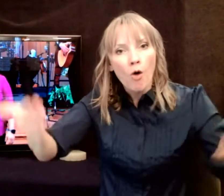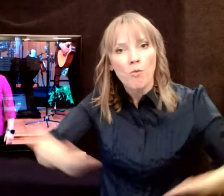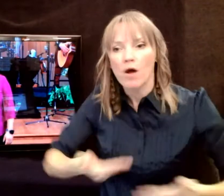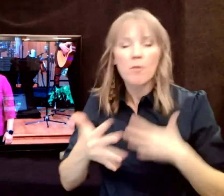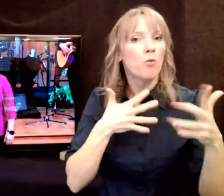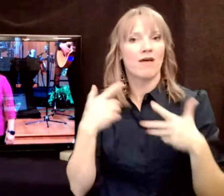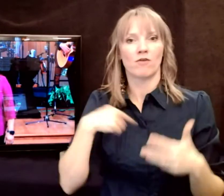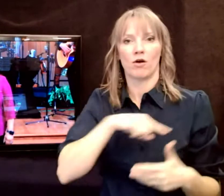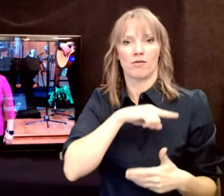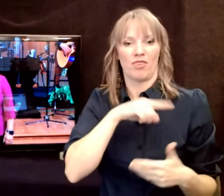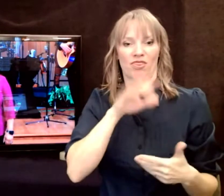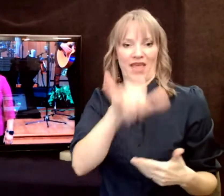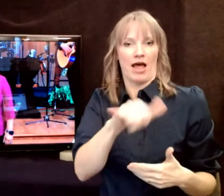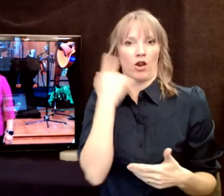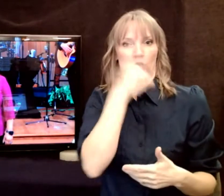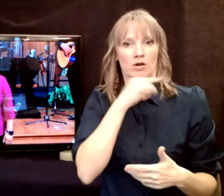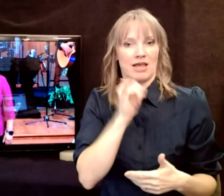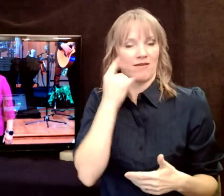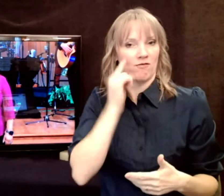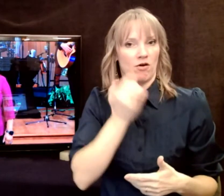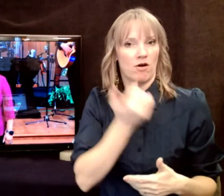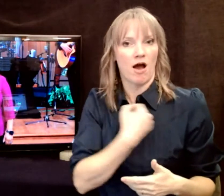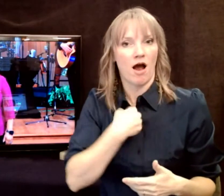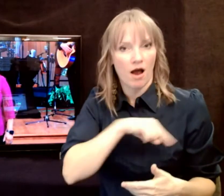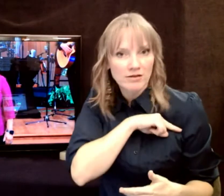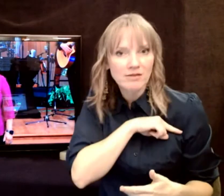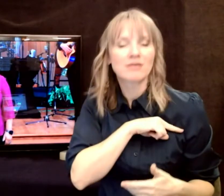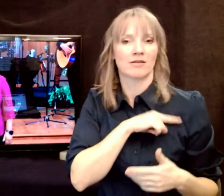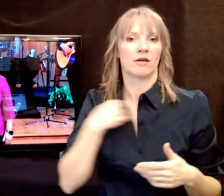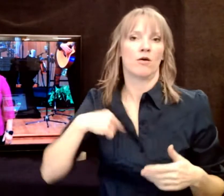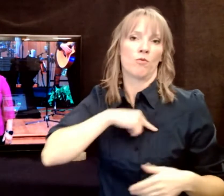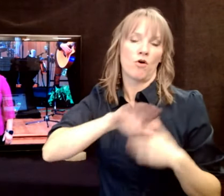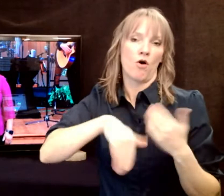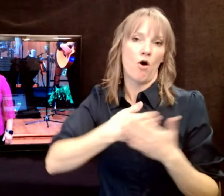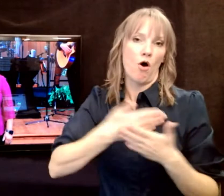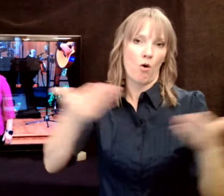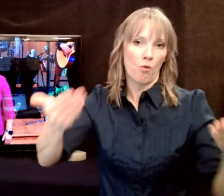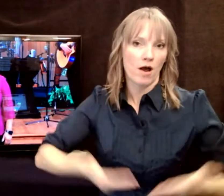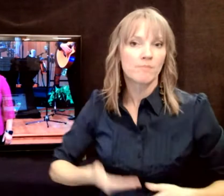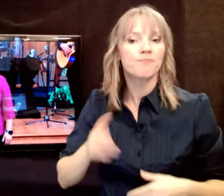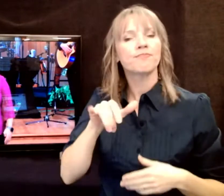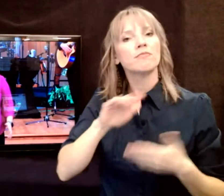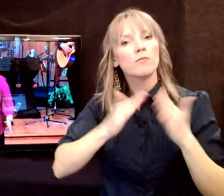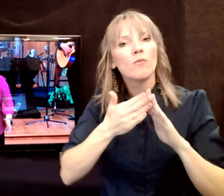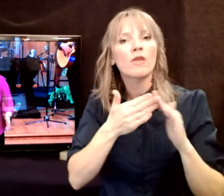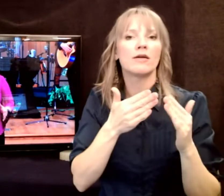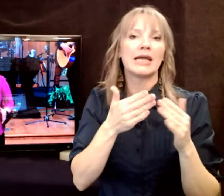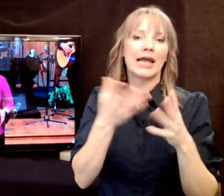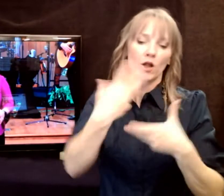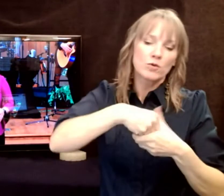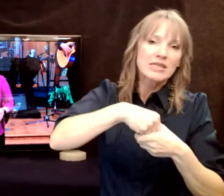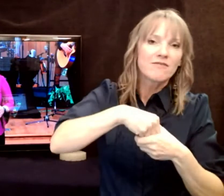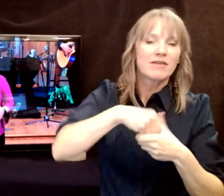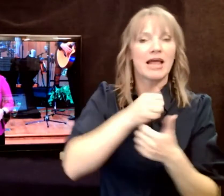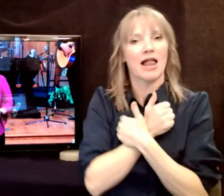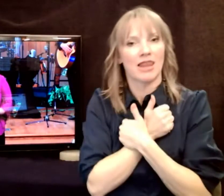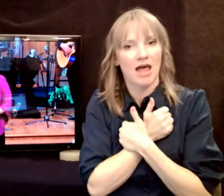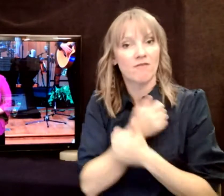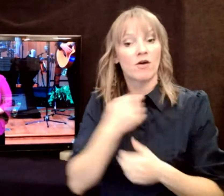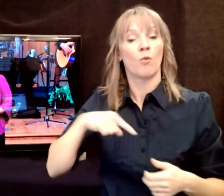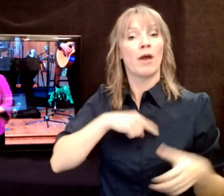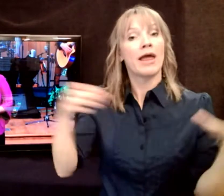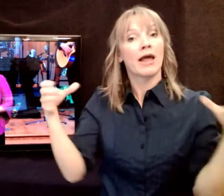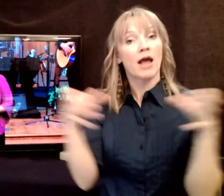all welcome. And so it's a community of inclusivity and love. And we come together in that desire to